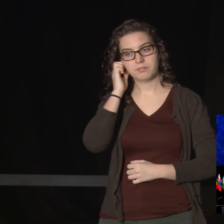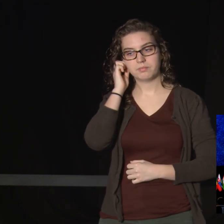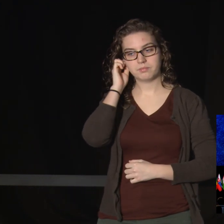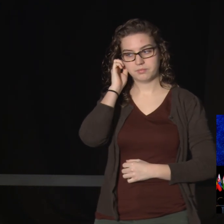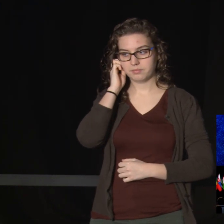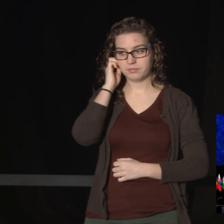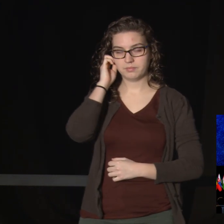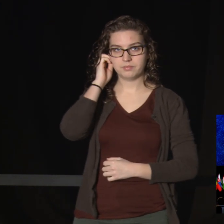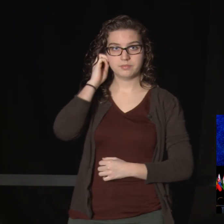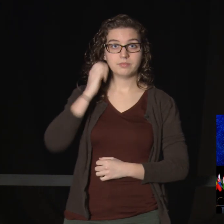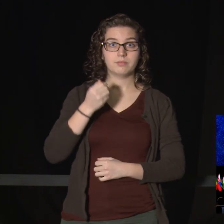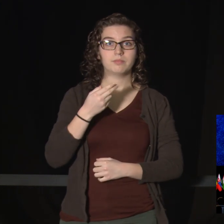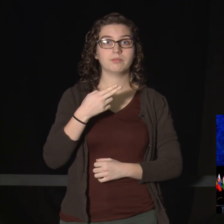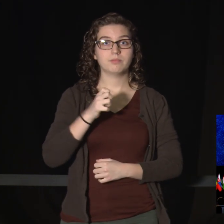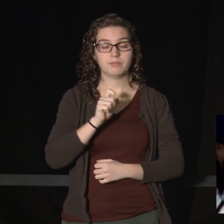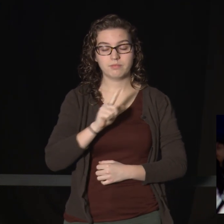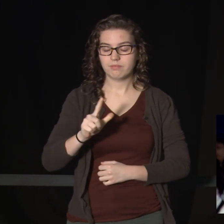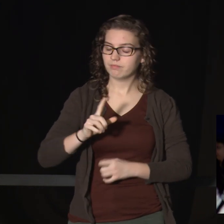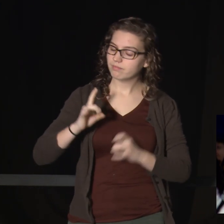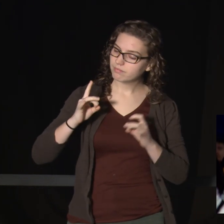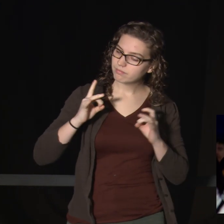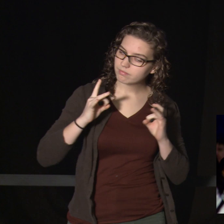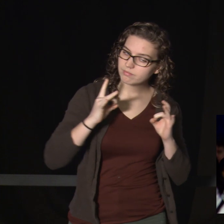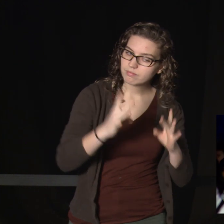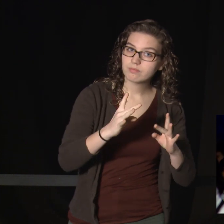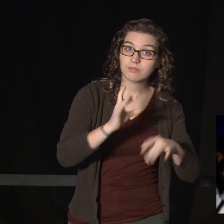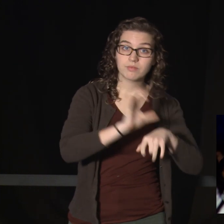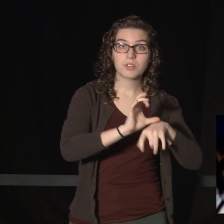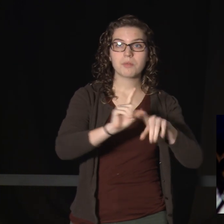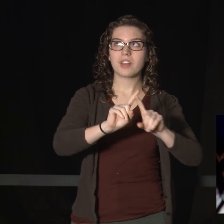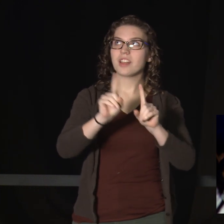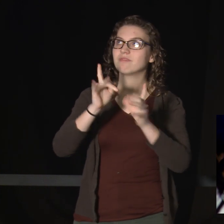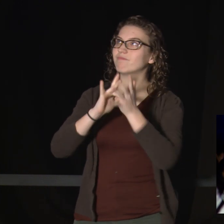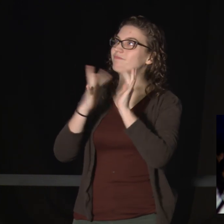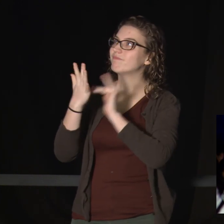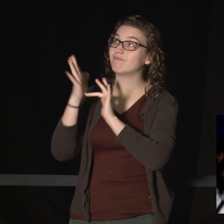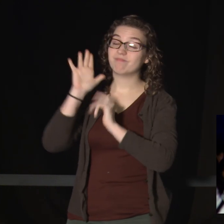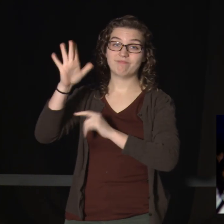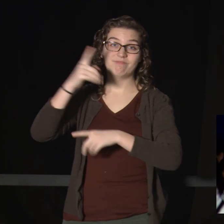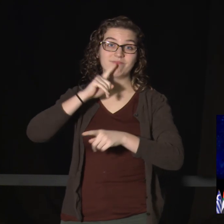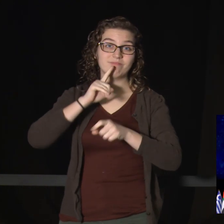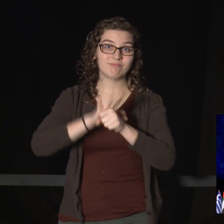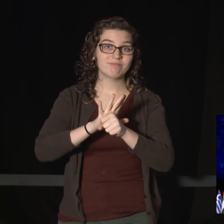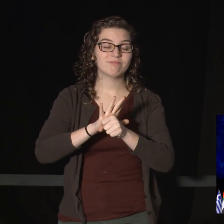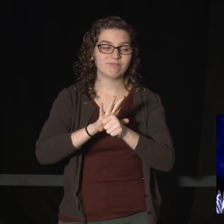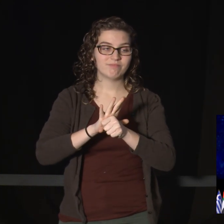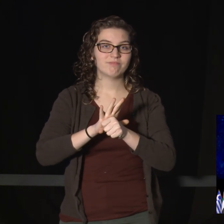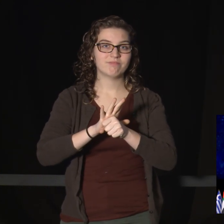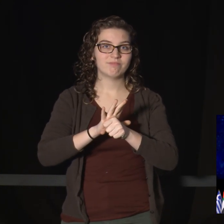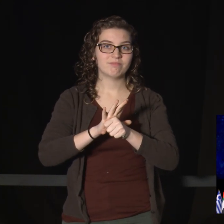Hell hates the church. But Jesus' promise is that the church will